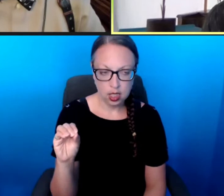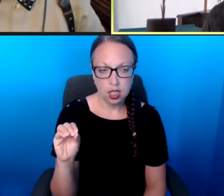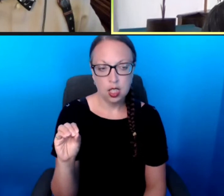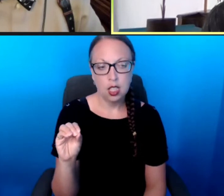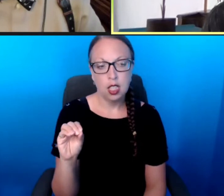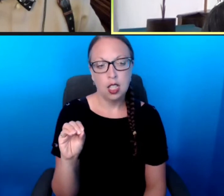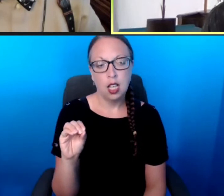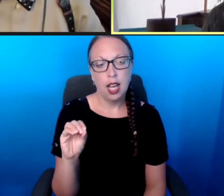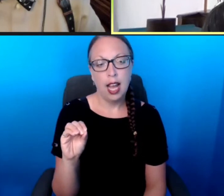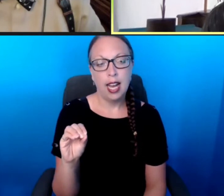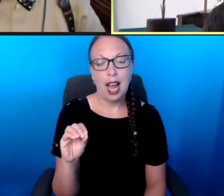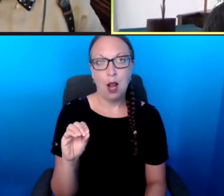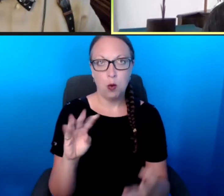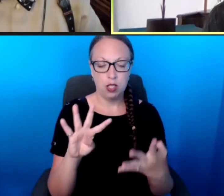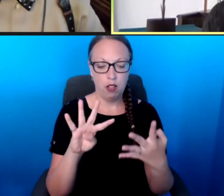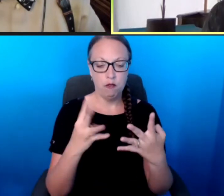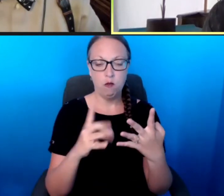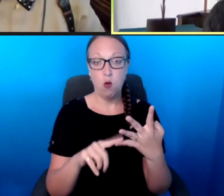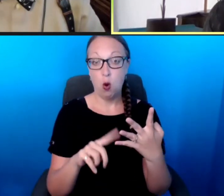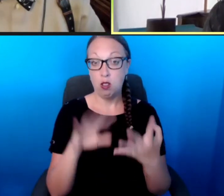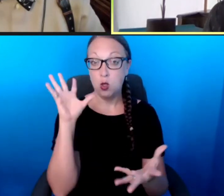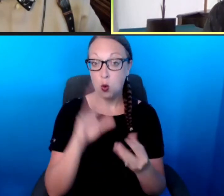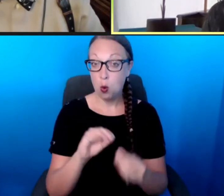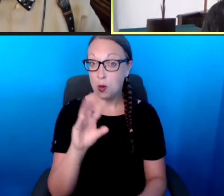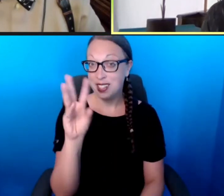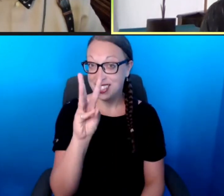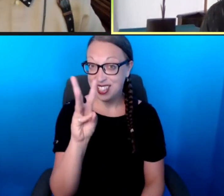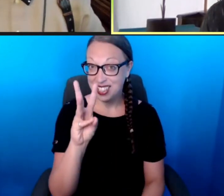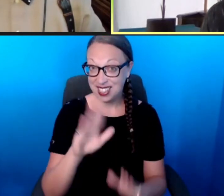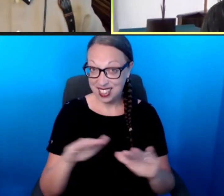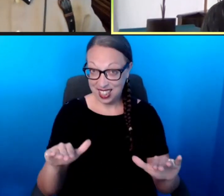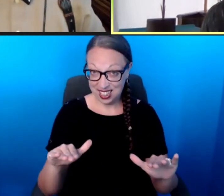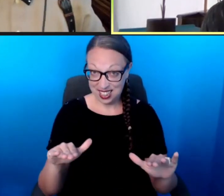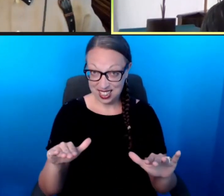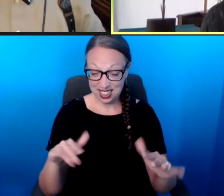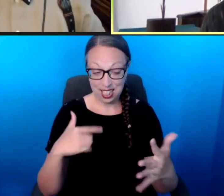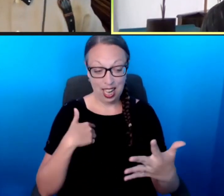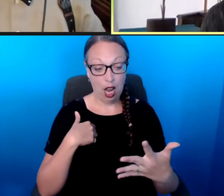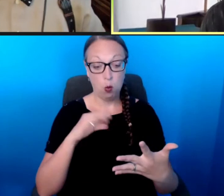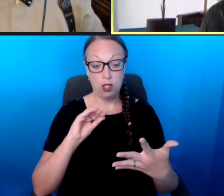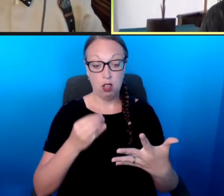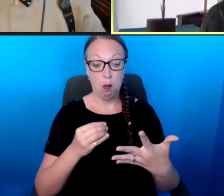of 6 children. So my father was pretty busy those first